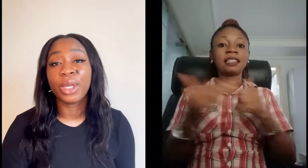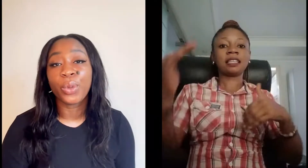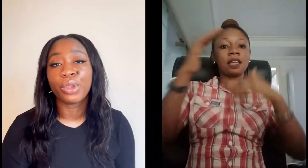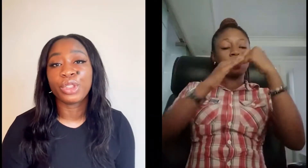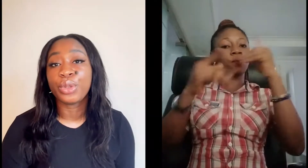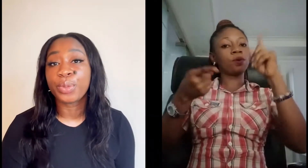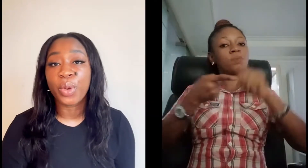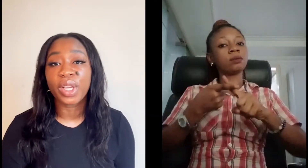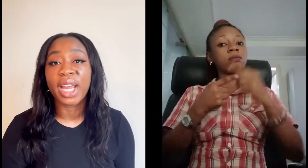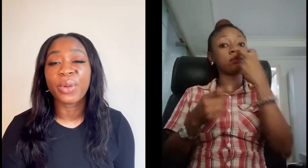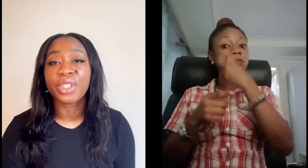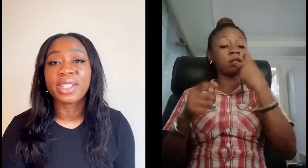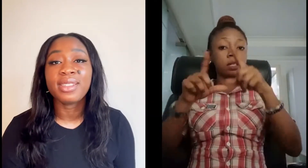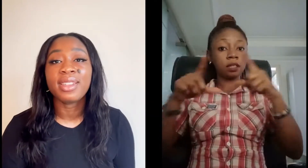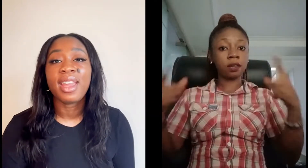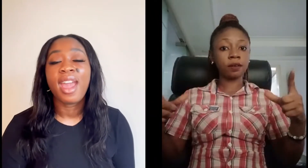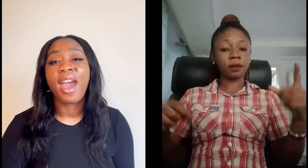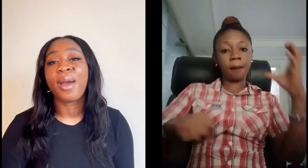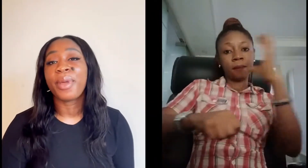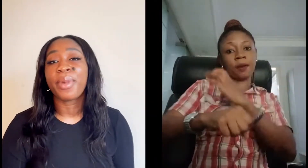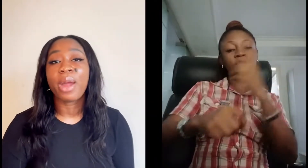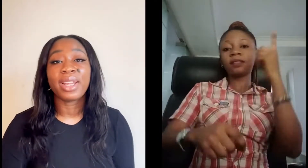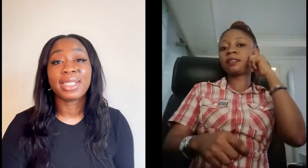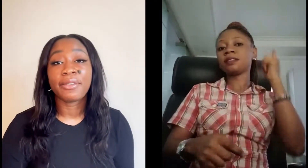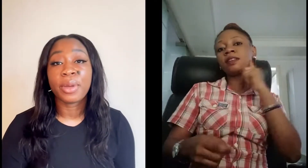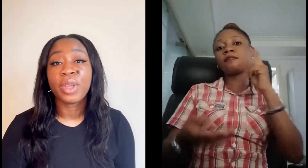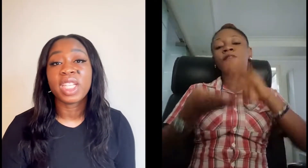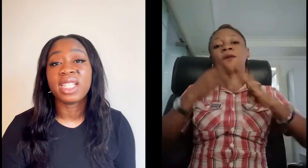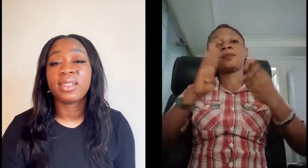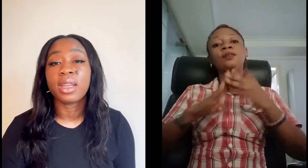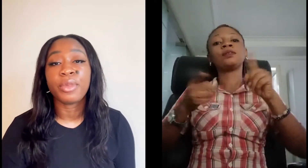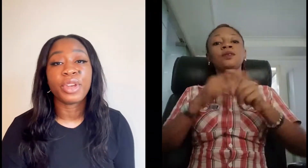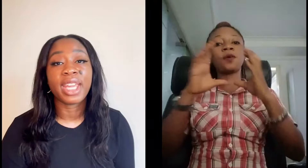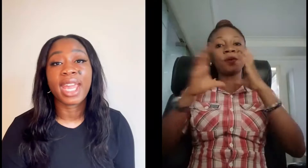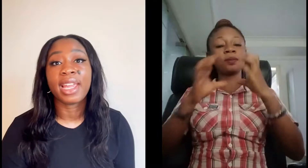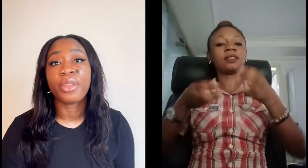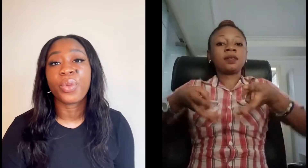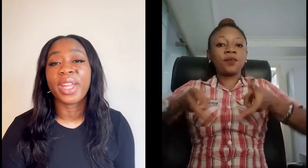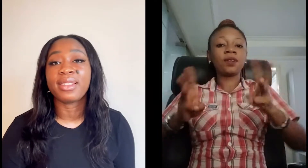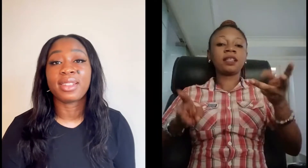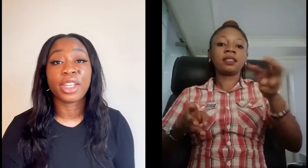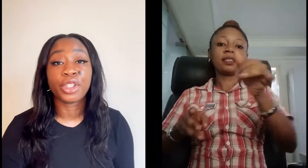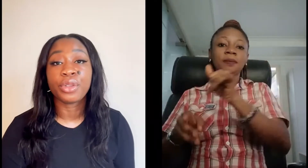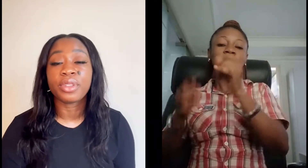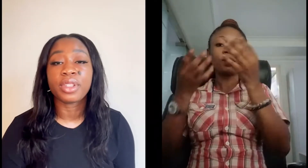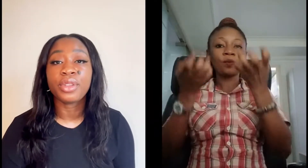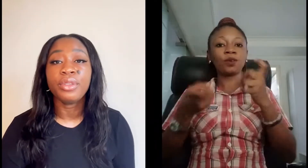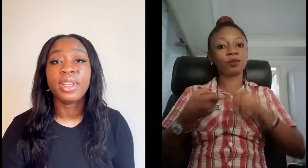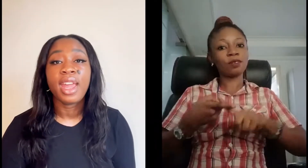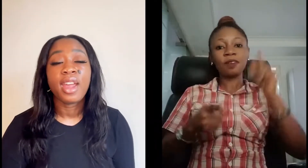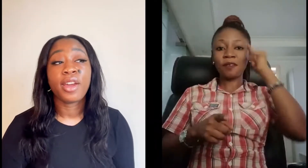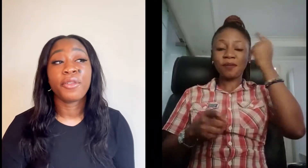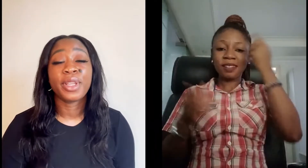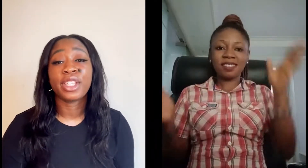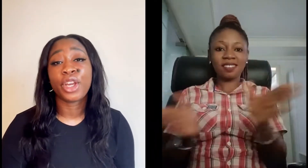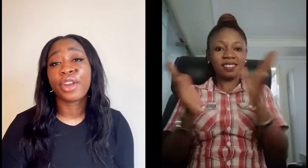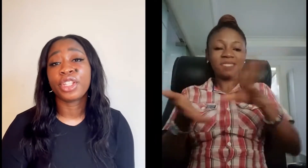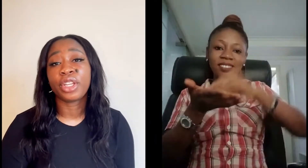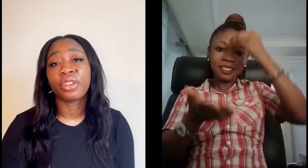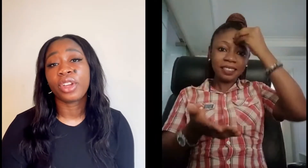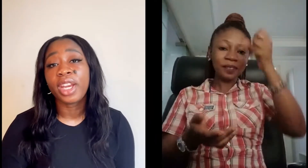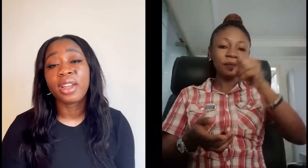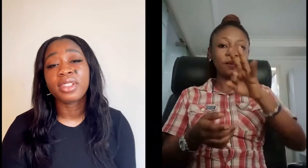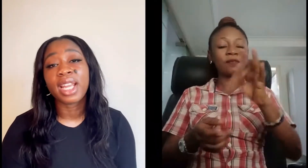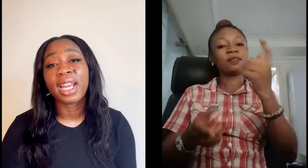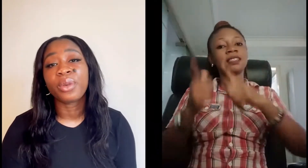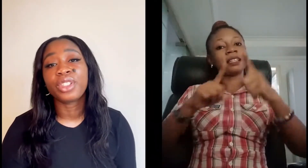are equal to spoken languages, empowering deaf communities to communicate in the ways that they choose to, governments